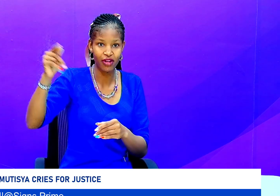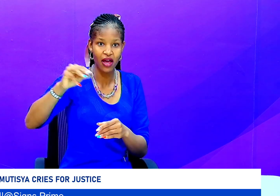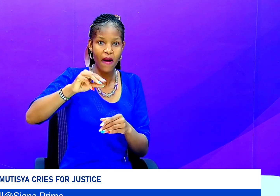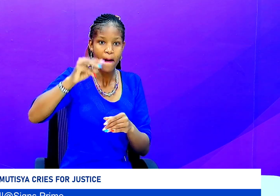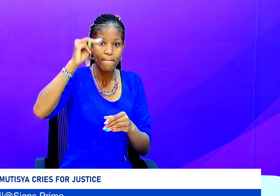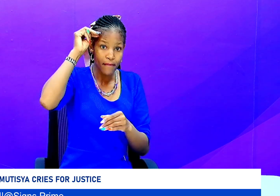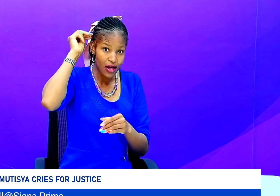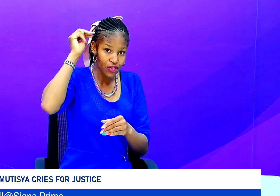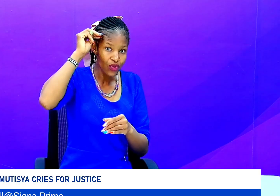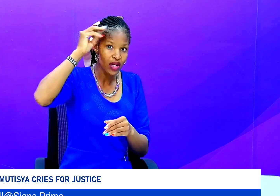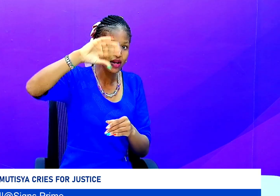town,